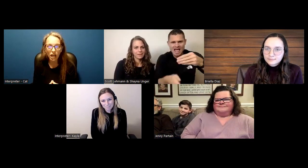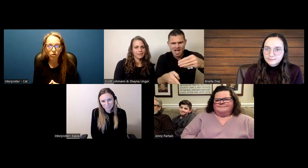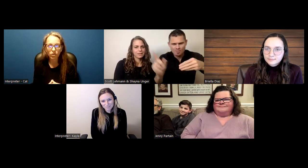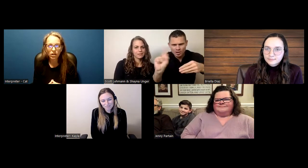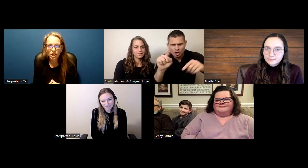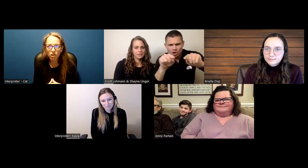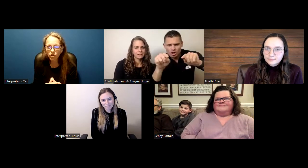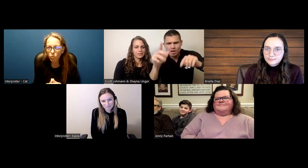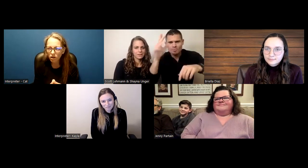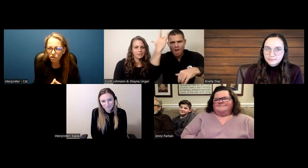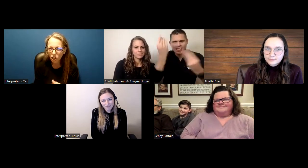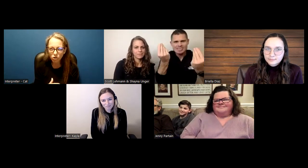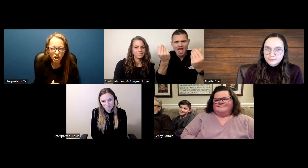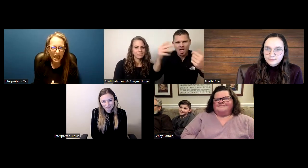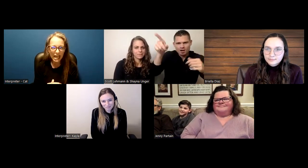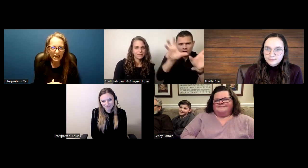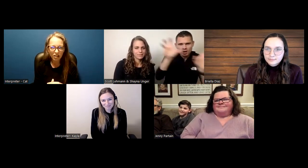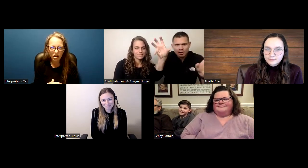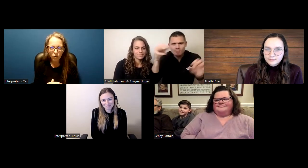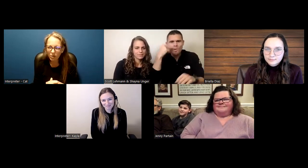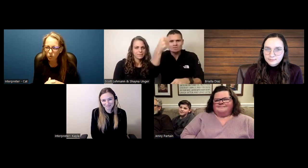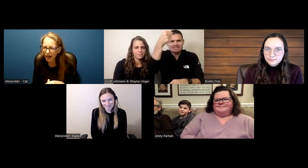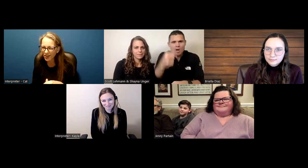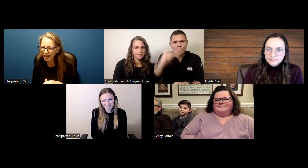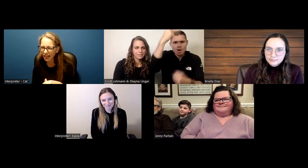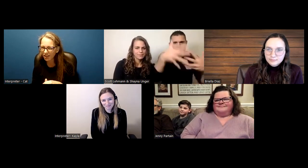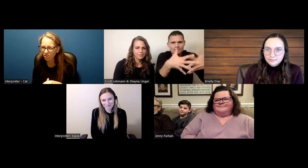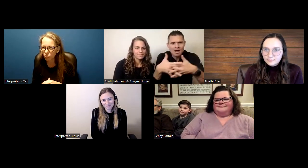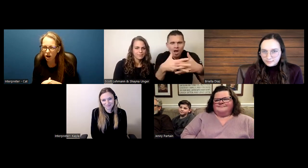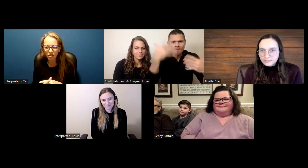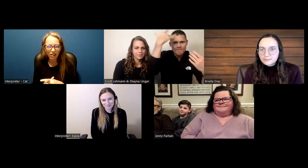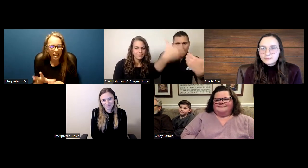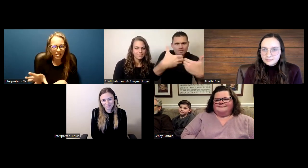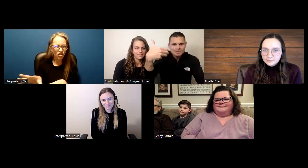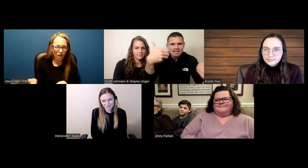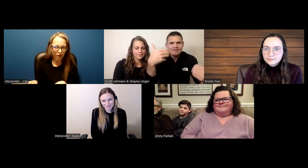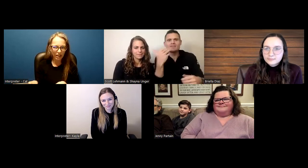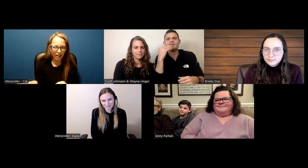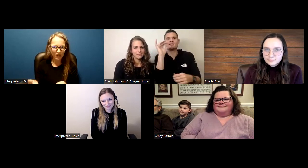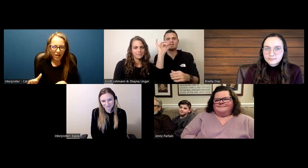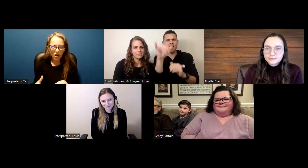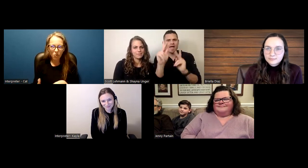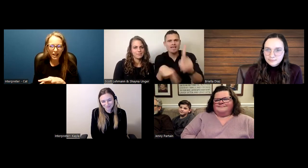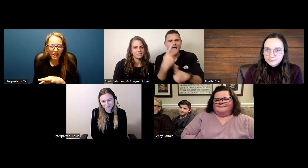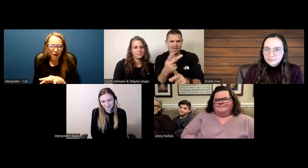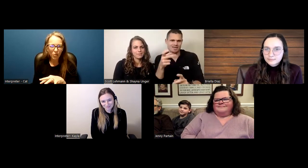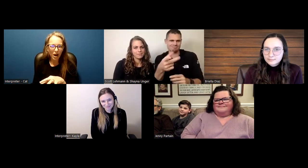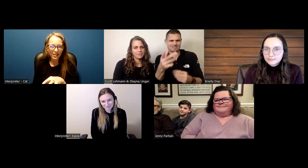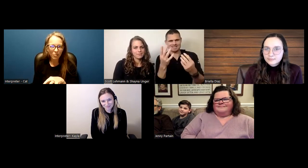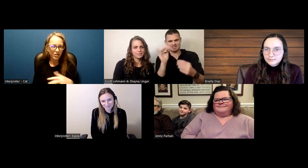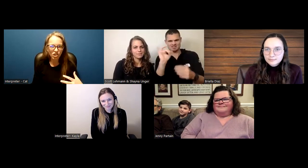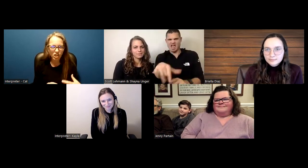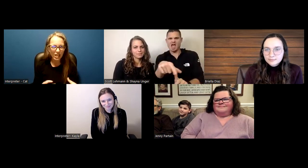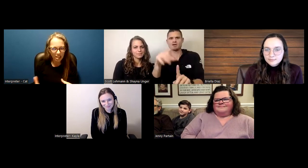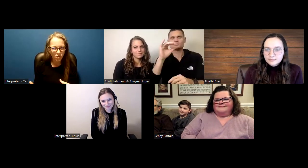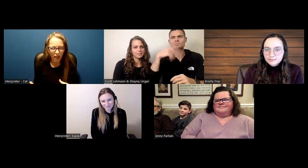let it go. You know, I was like, where does the ocean end? Wait a minute, why is it like this? Why are the lands shaped like this? Why is